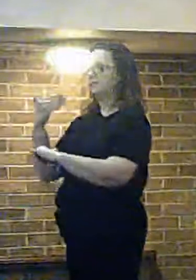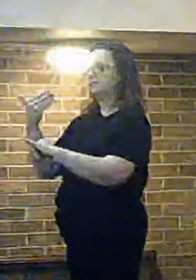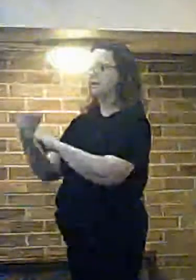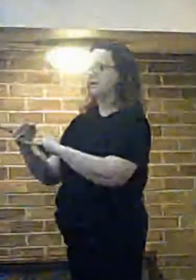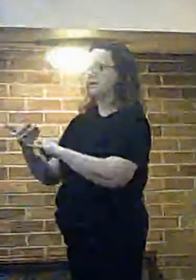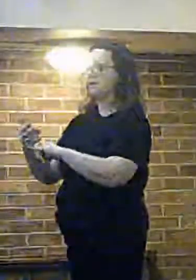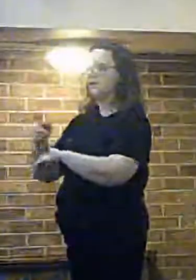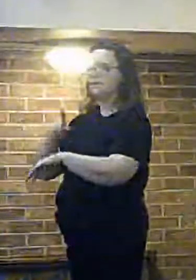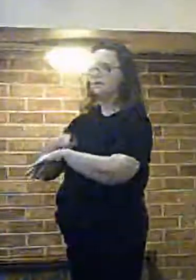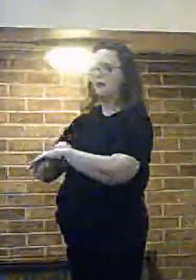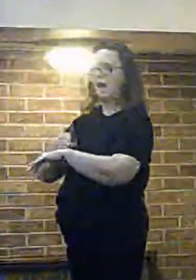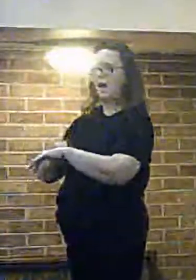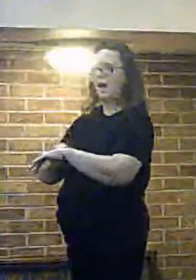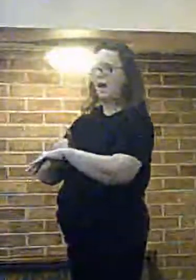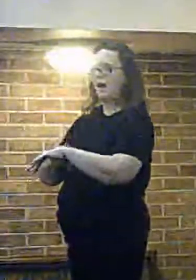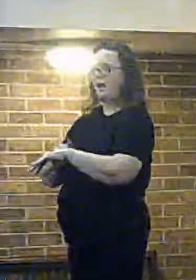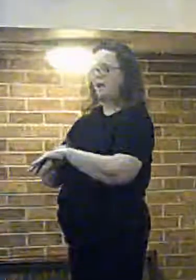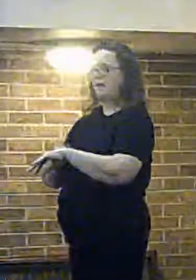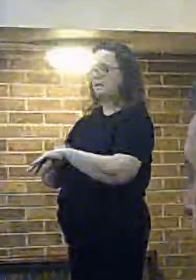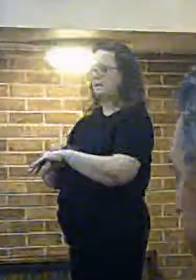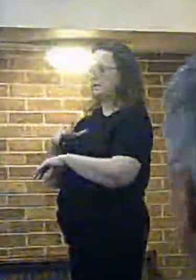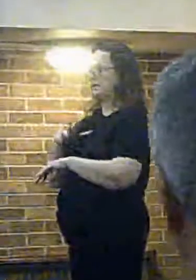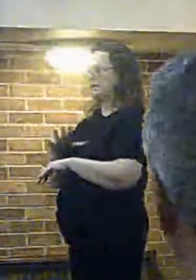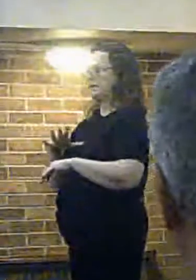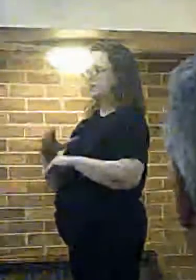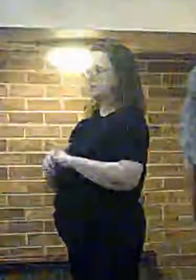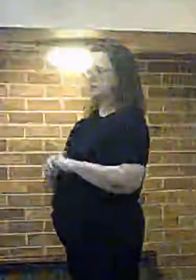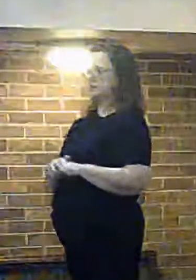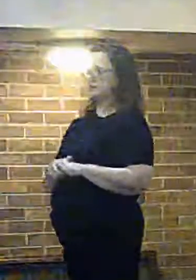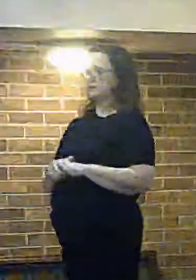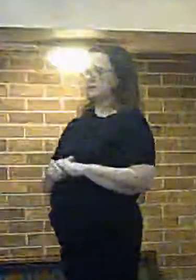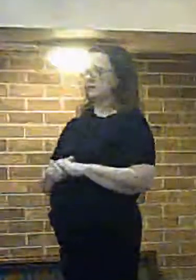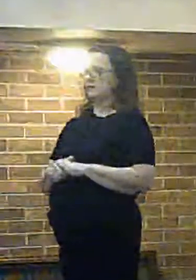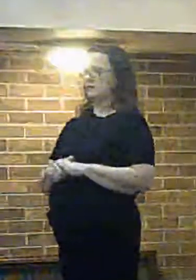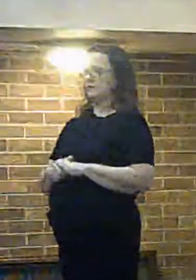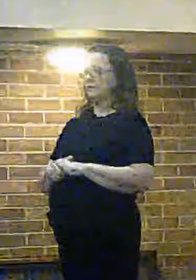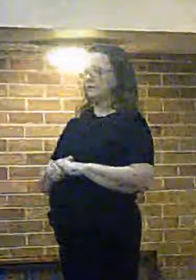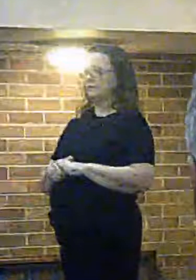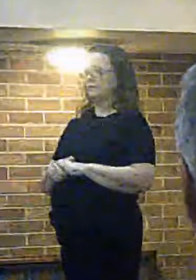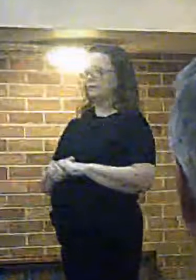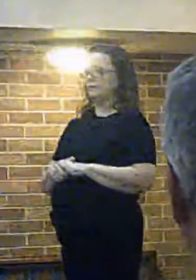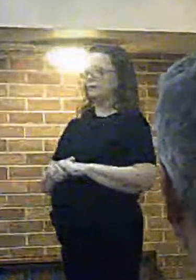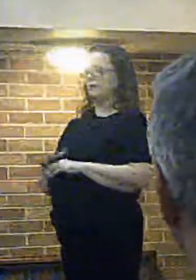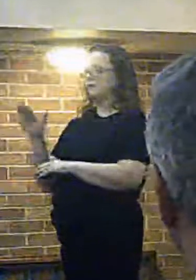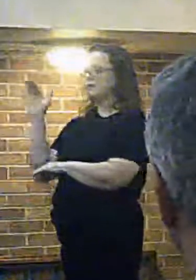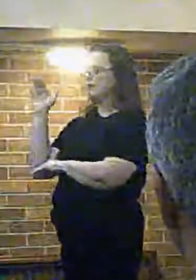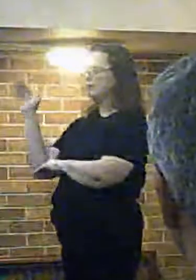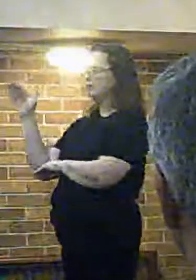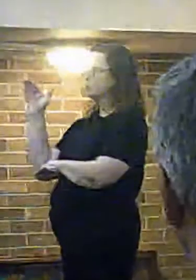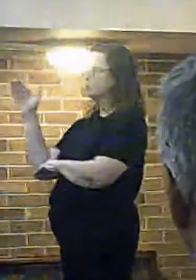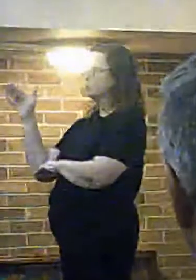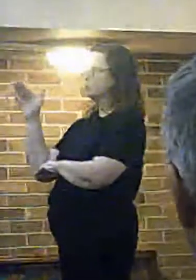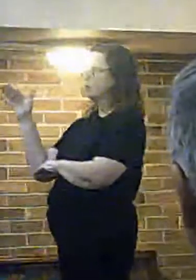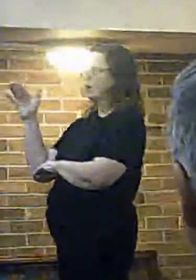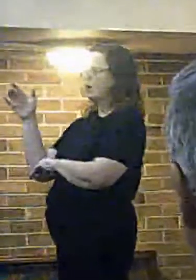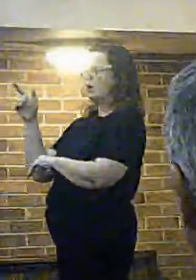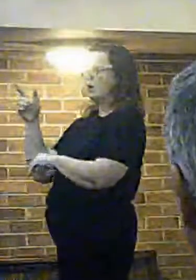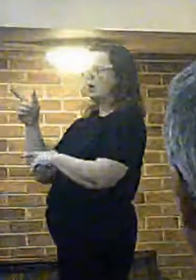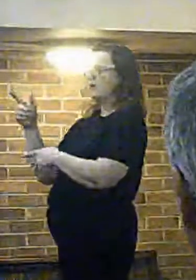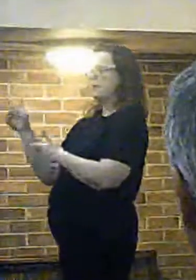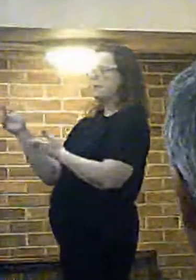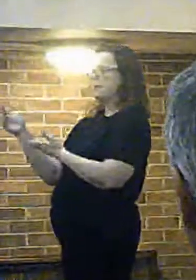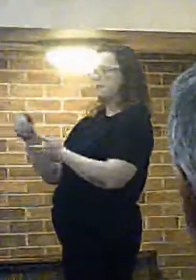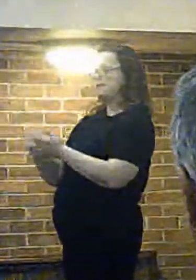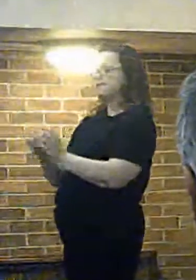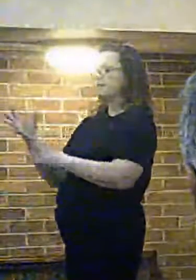that. And that is the reality. Now, it may be that at some point in the future, if the authority approves the recommendation